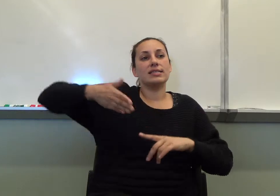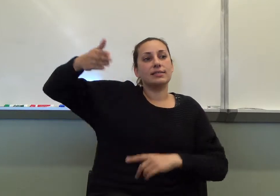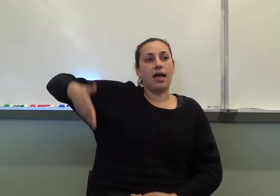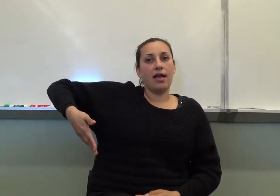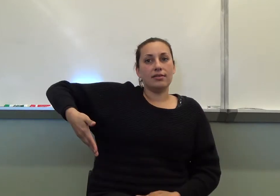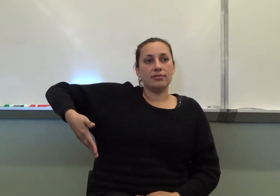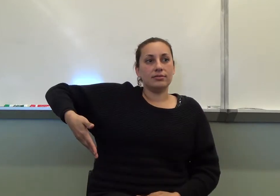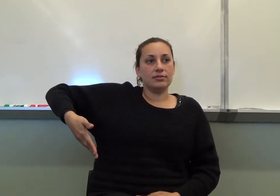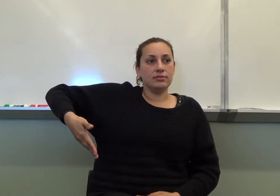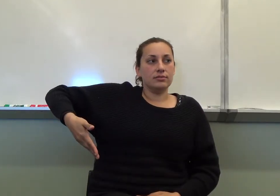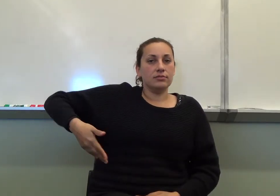in the triangle.